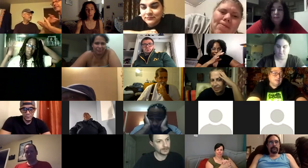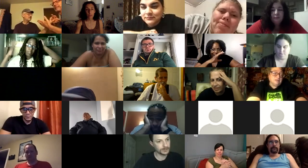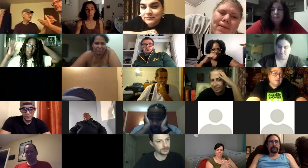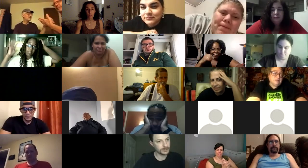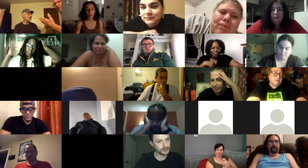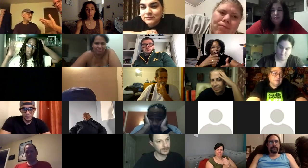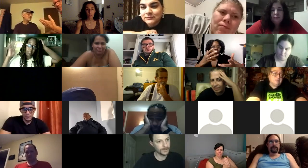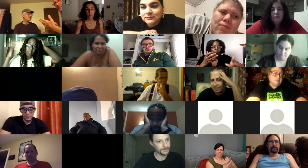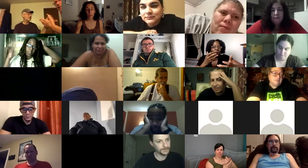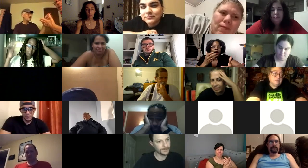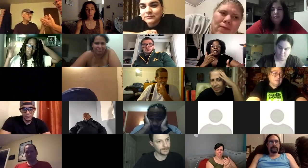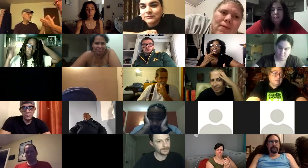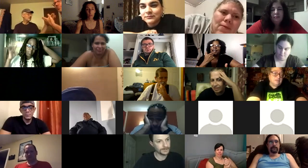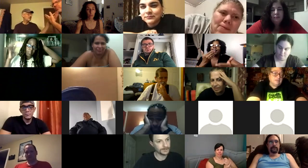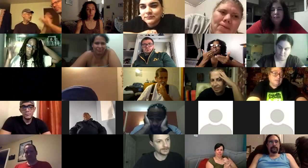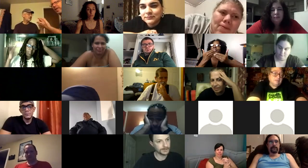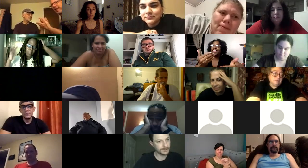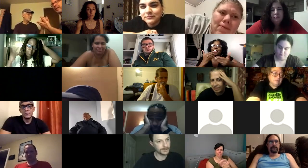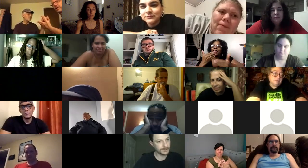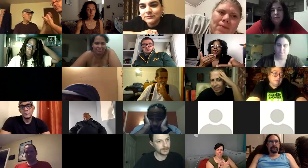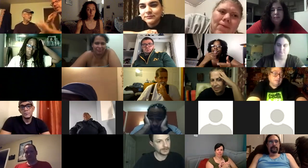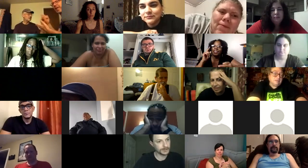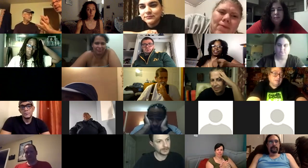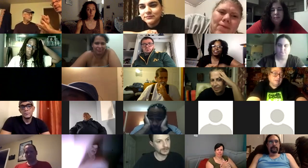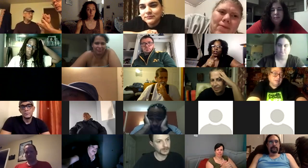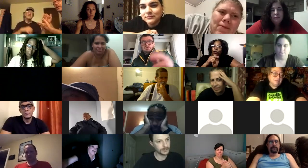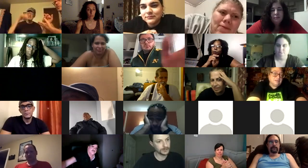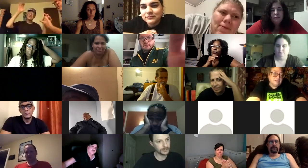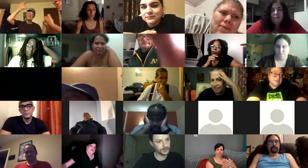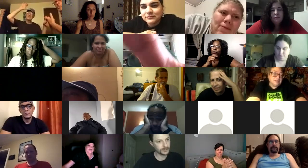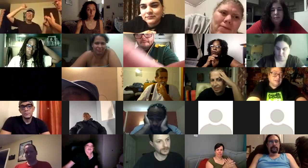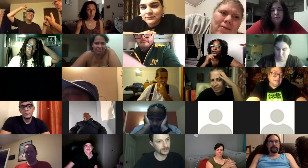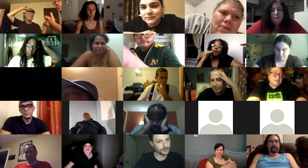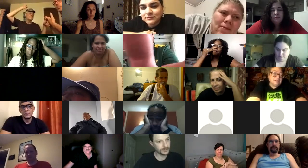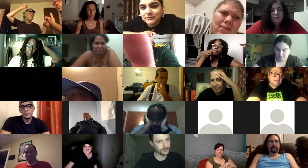your comments, for sharing your experiences, and I want to say thank you to